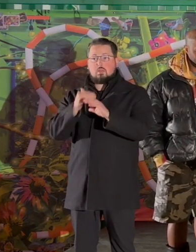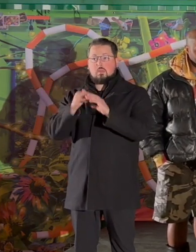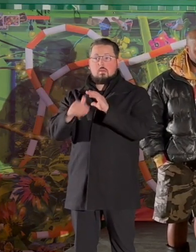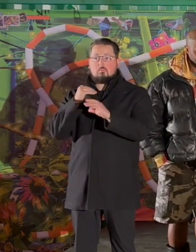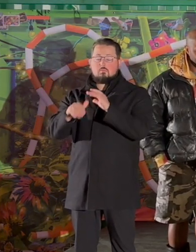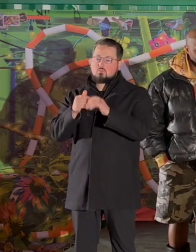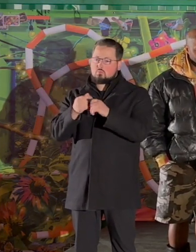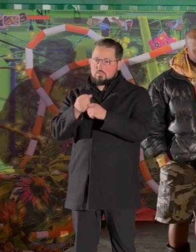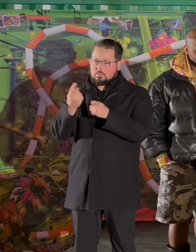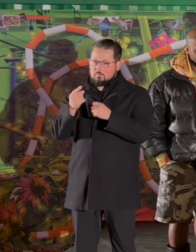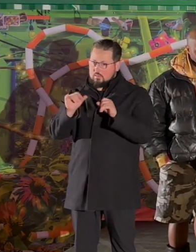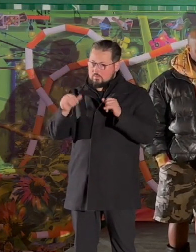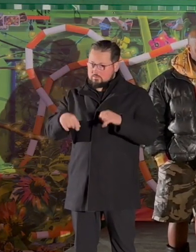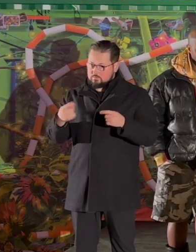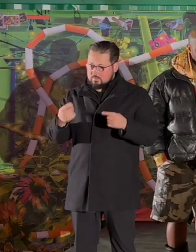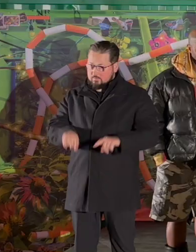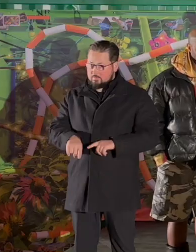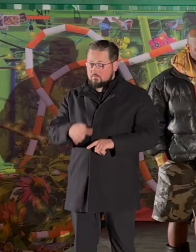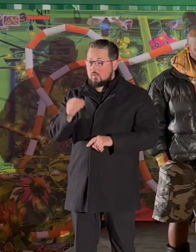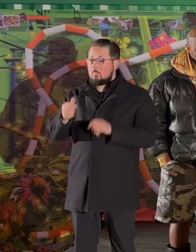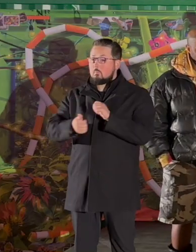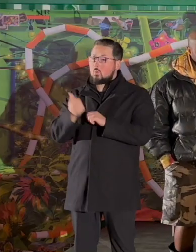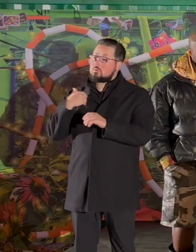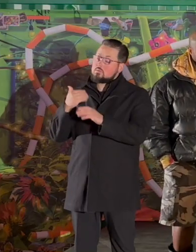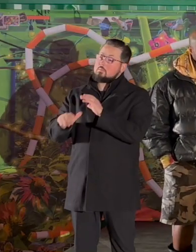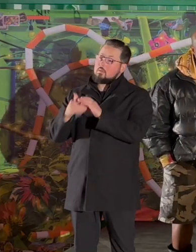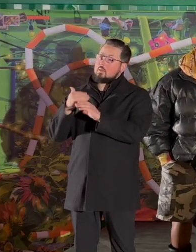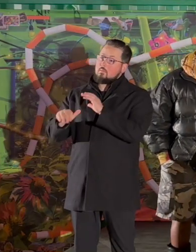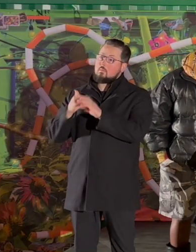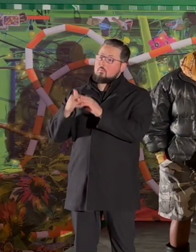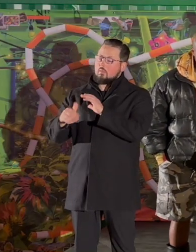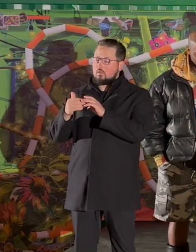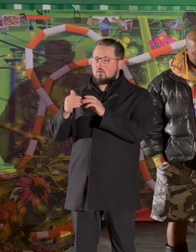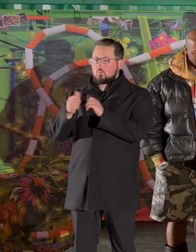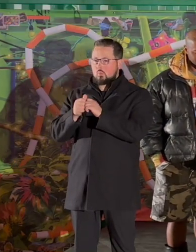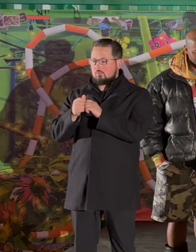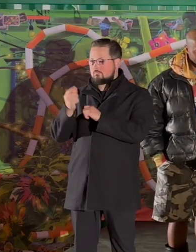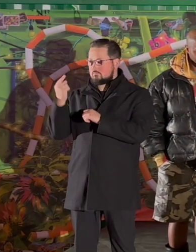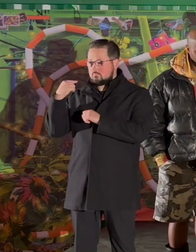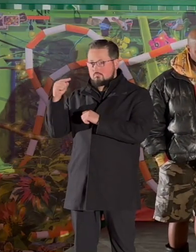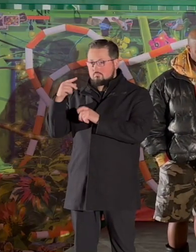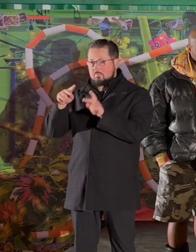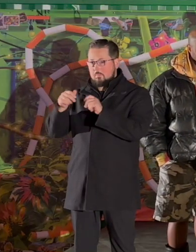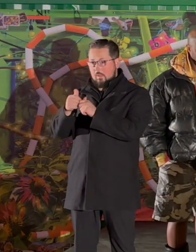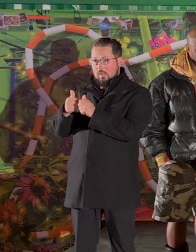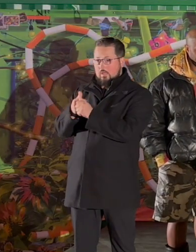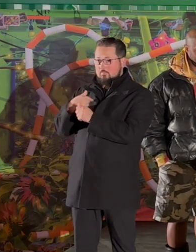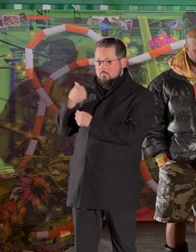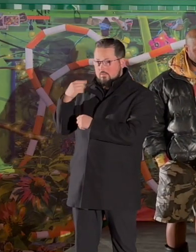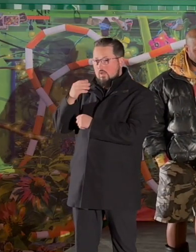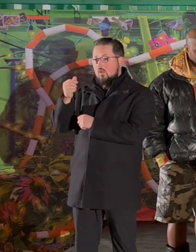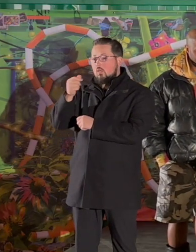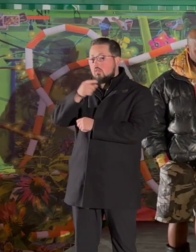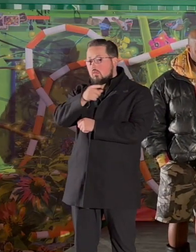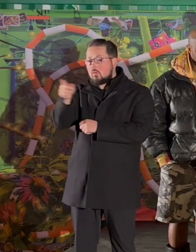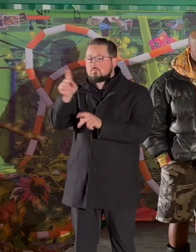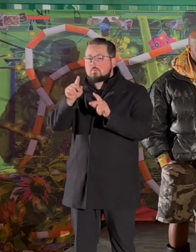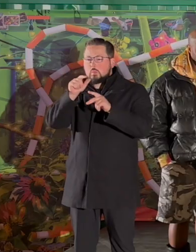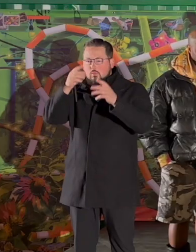like this. And most of those emails were to the people behind me and maybe out there in the dark that I would like to